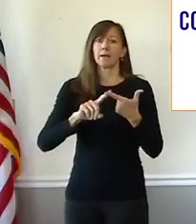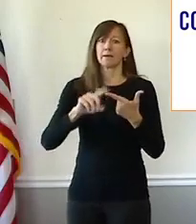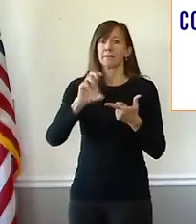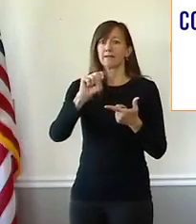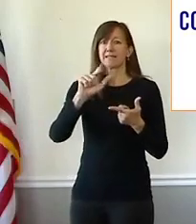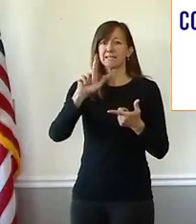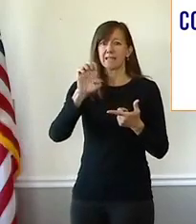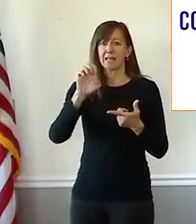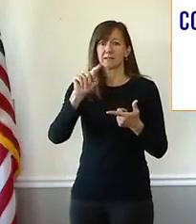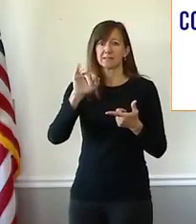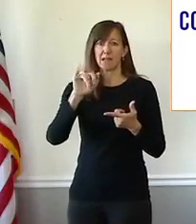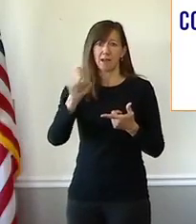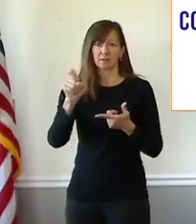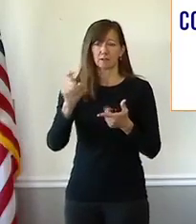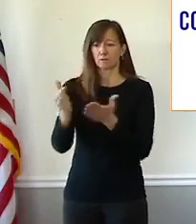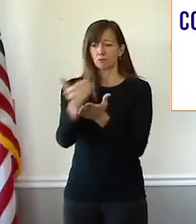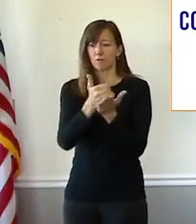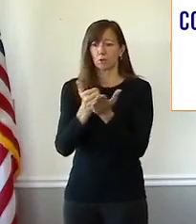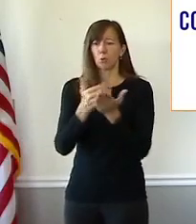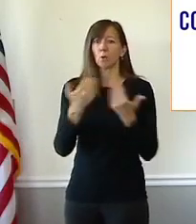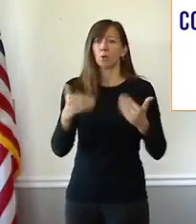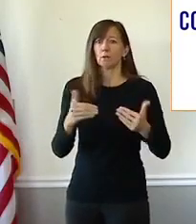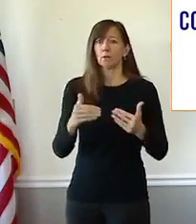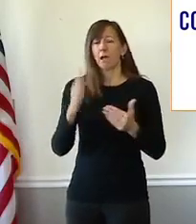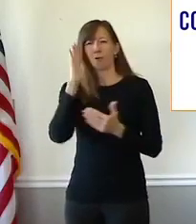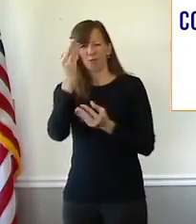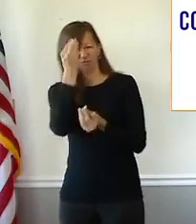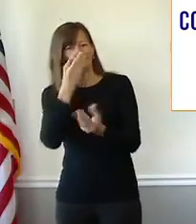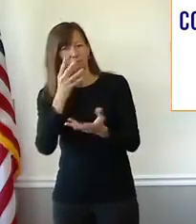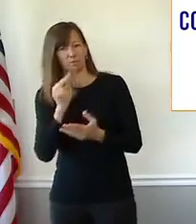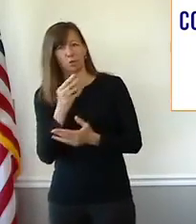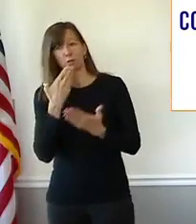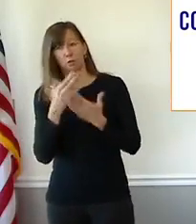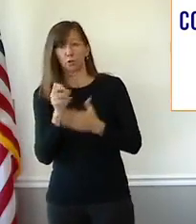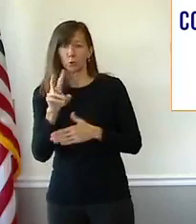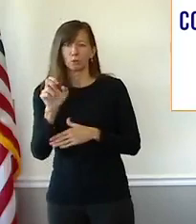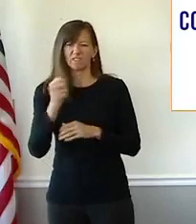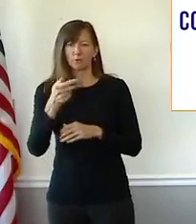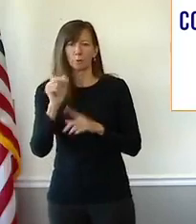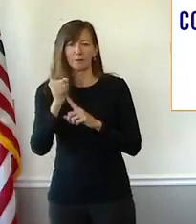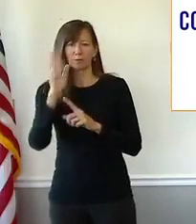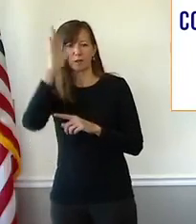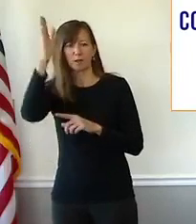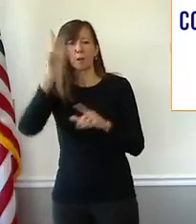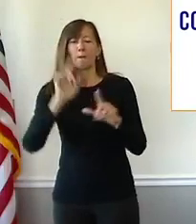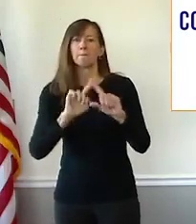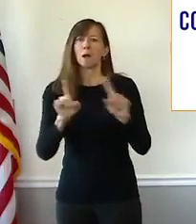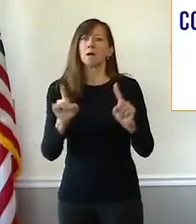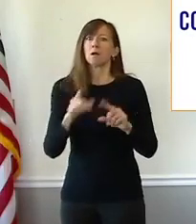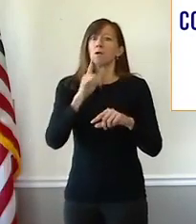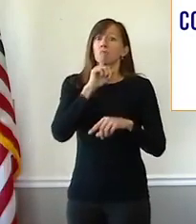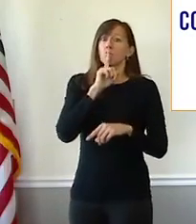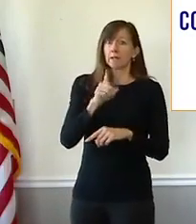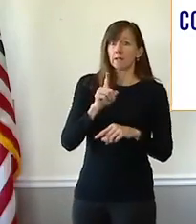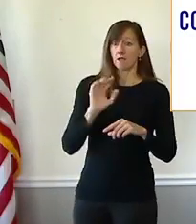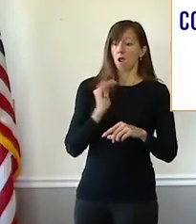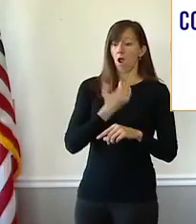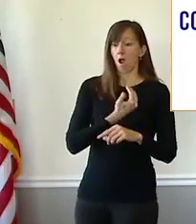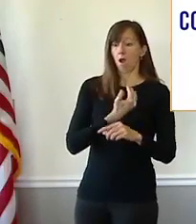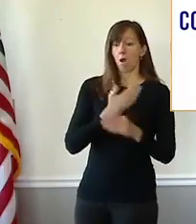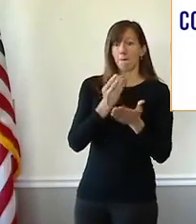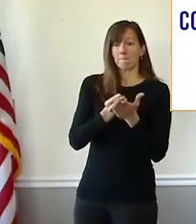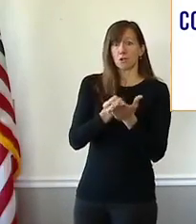news in a moment. But sales tax revenue, 41% of the county's budget depends on sales tax revenue. That revenue